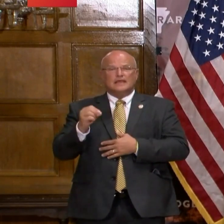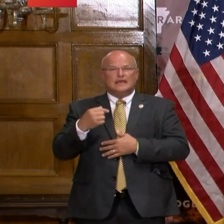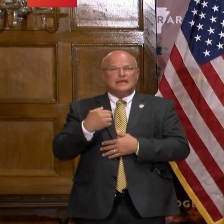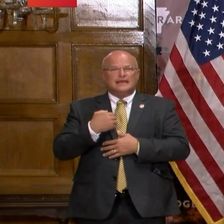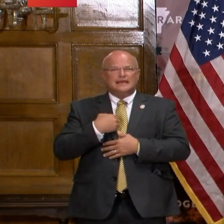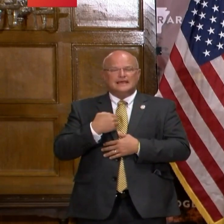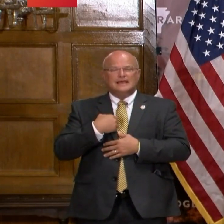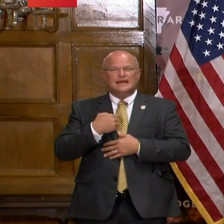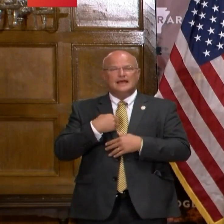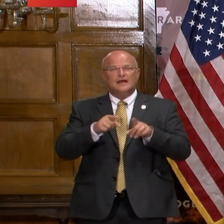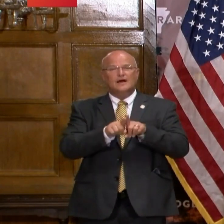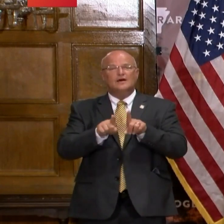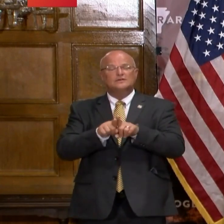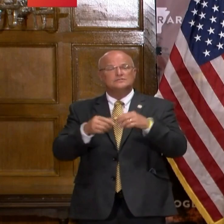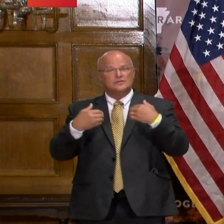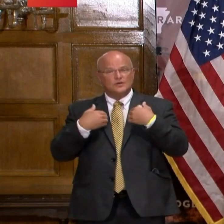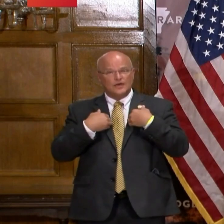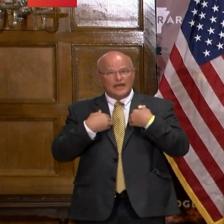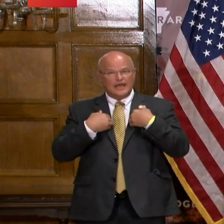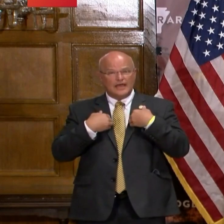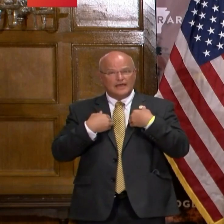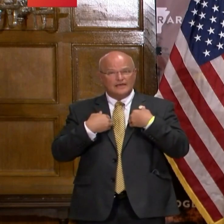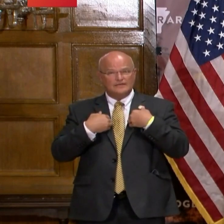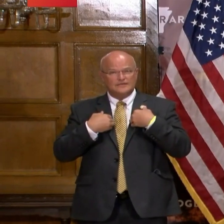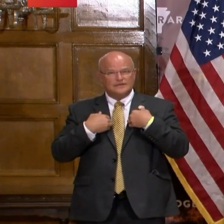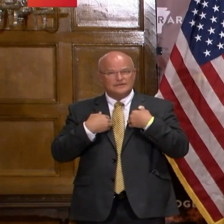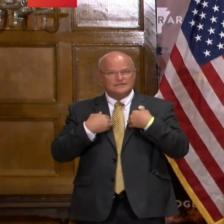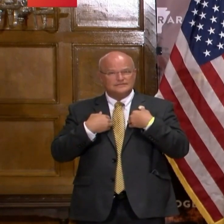I also have